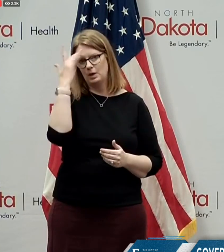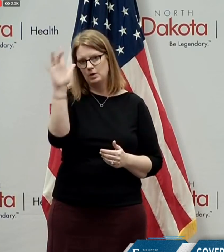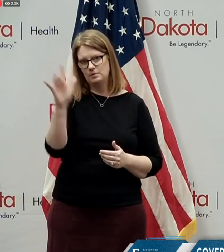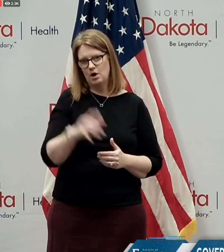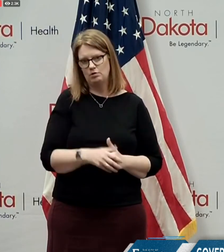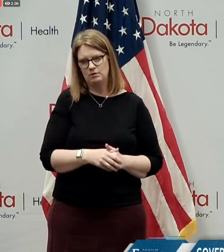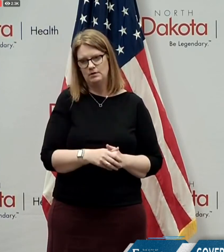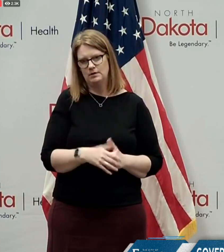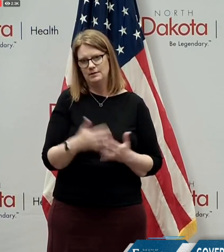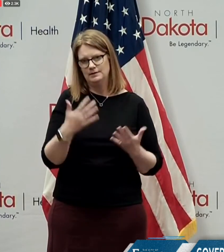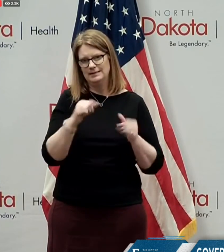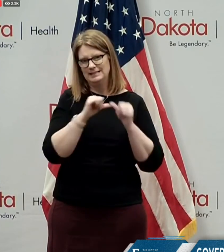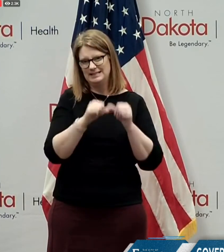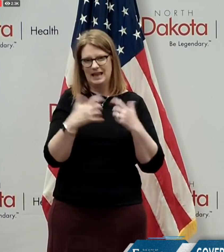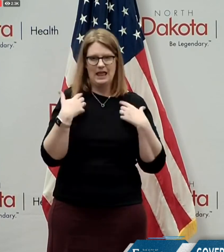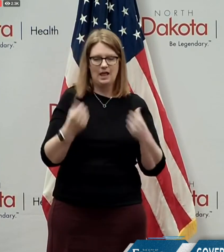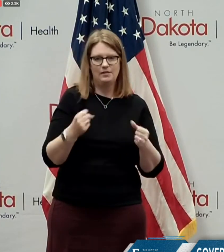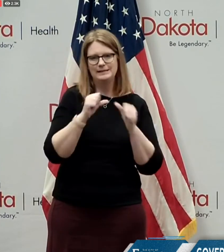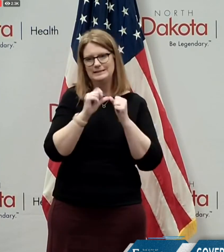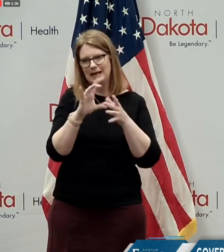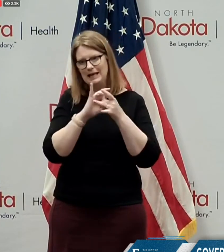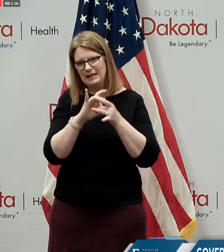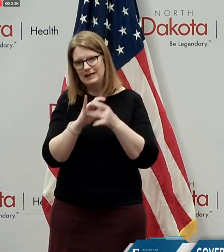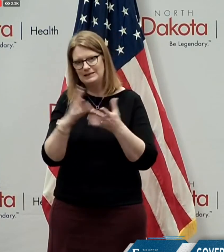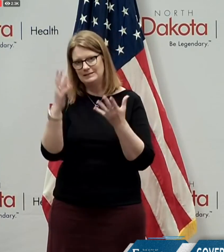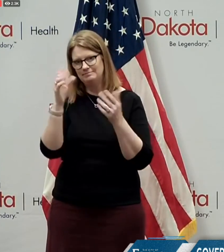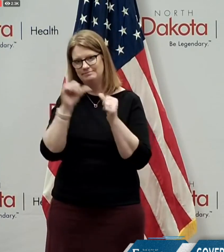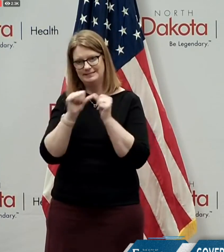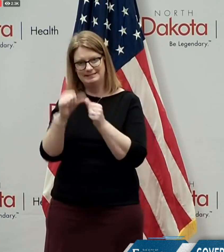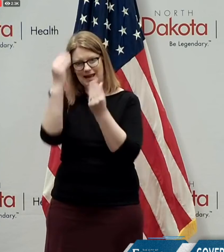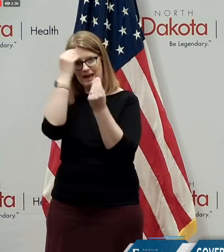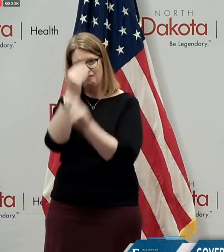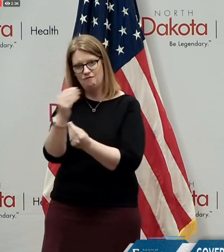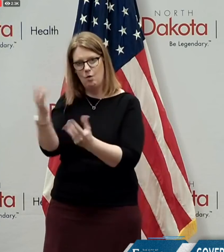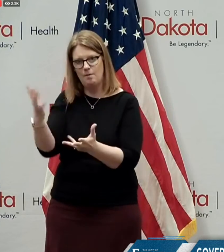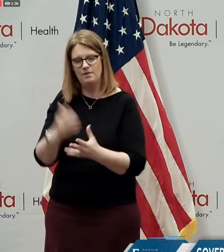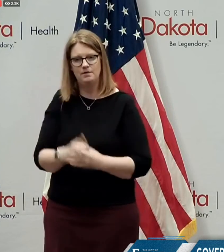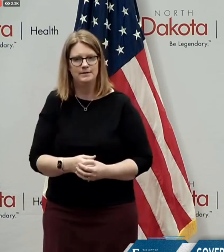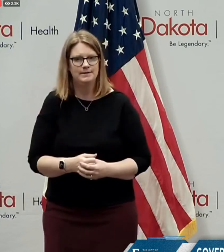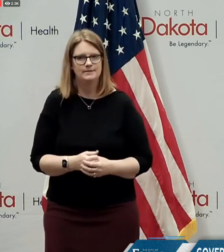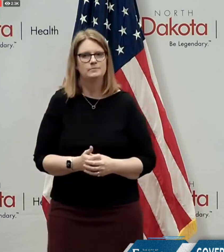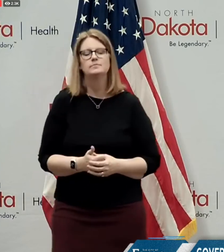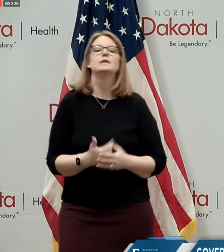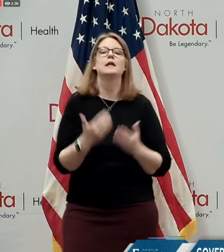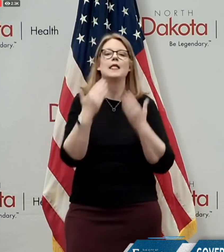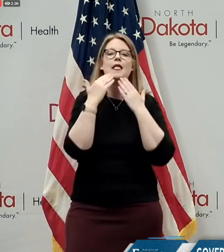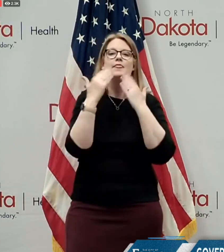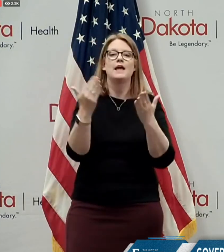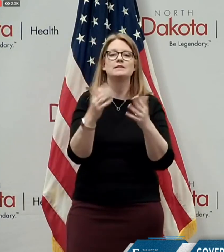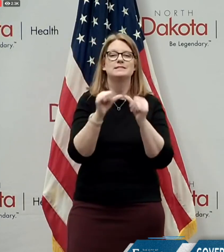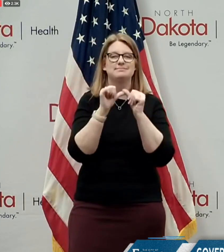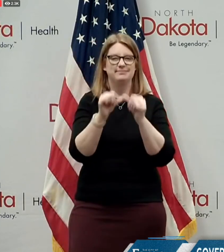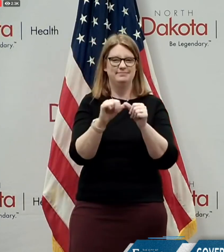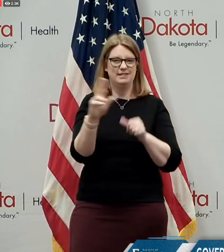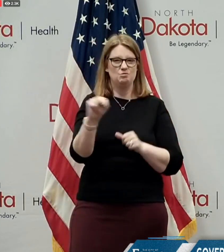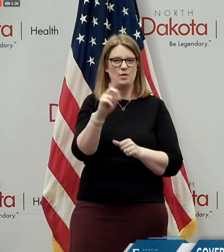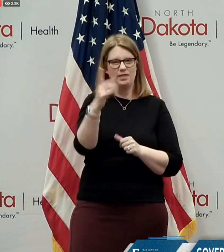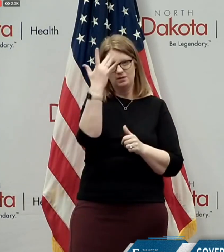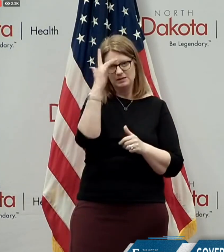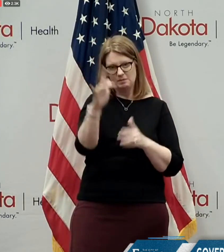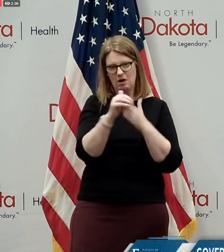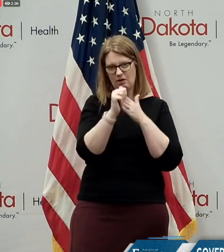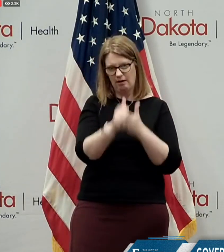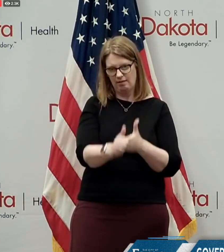and stay healthy, stay connected, stay informed, and thanks for continuing to practice the North Dakota SMART